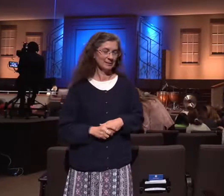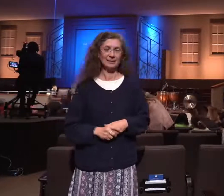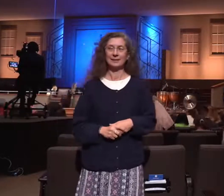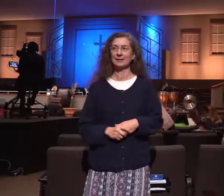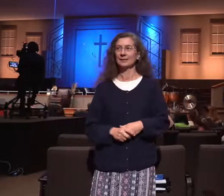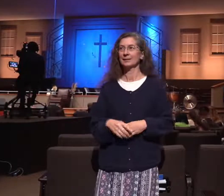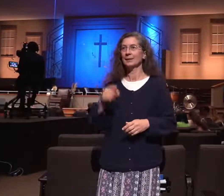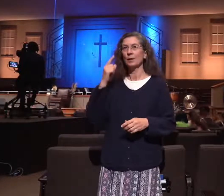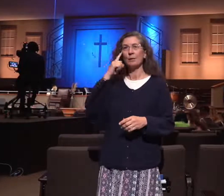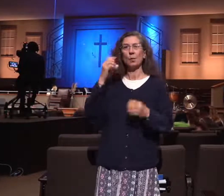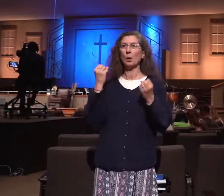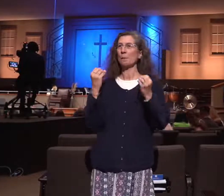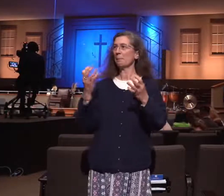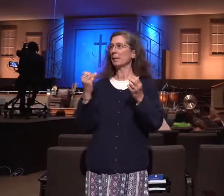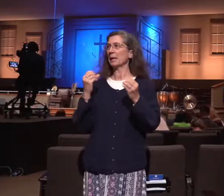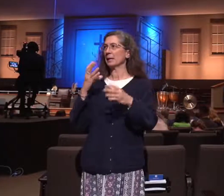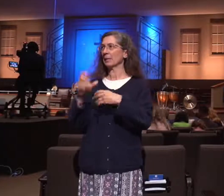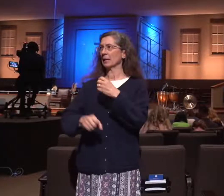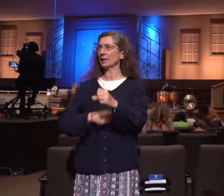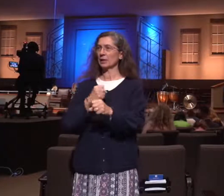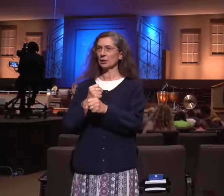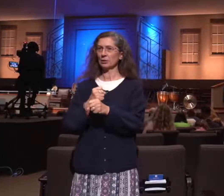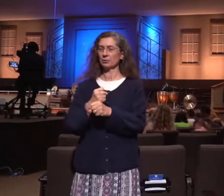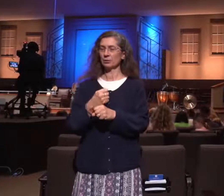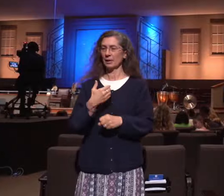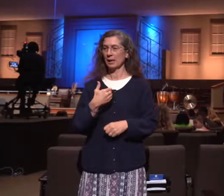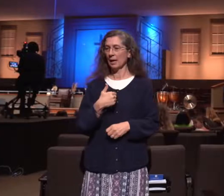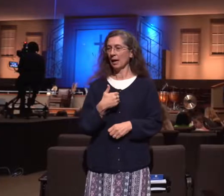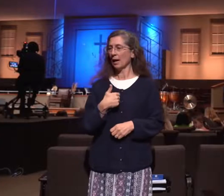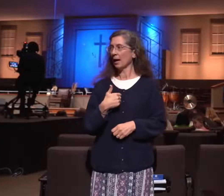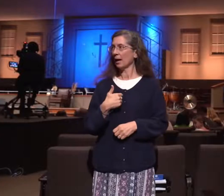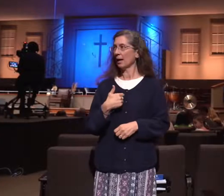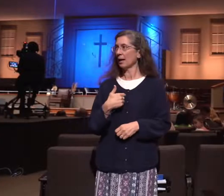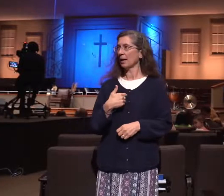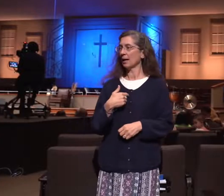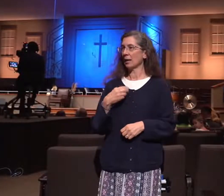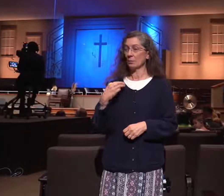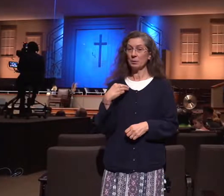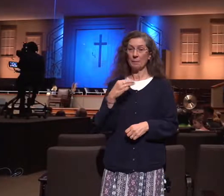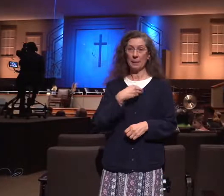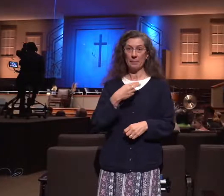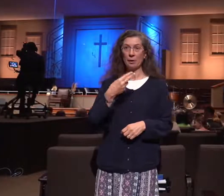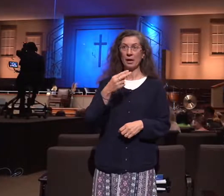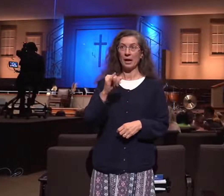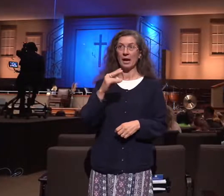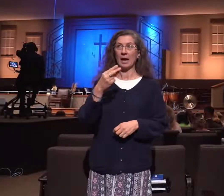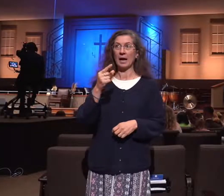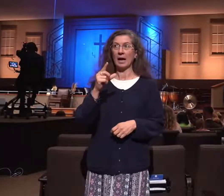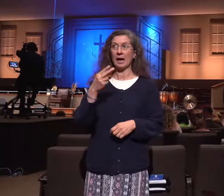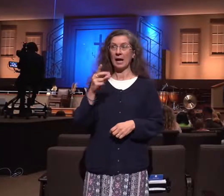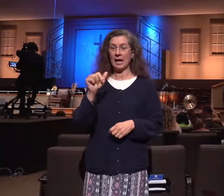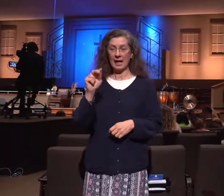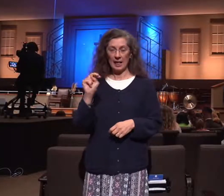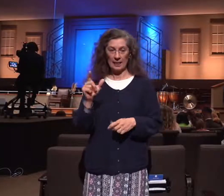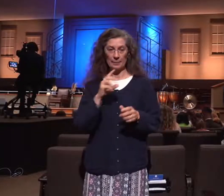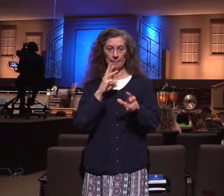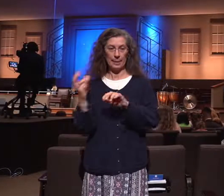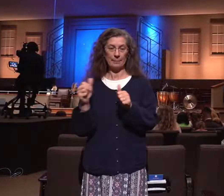For many, many years, I was a member of the Highland Park Baptist Church in Chattanooga,